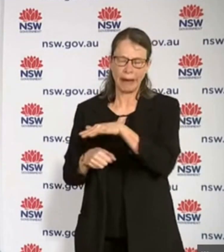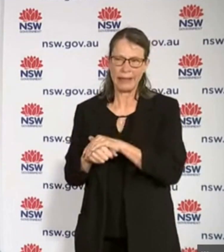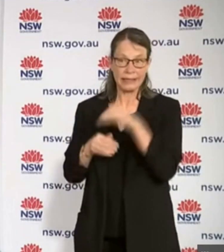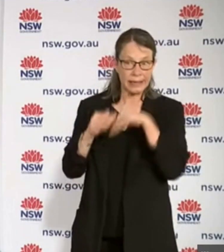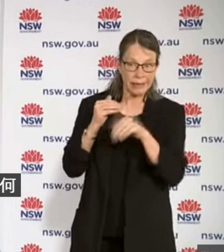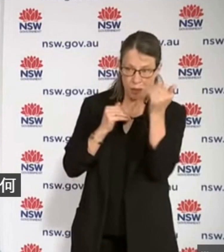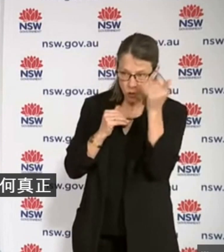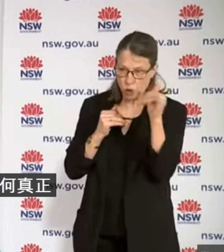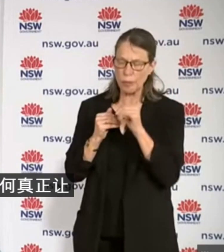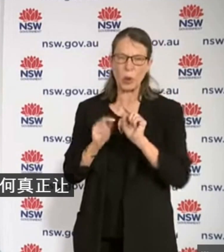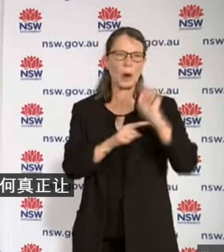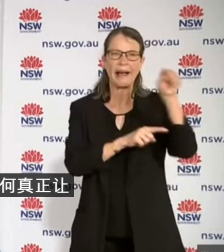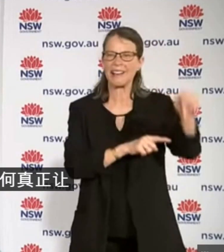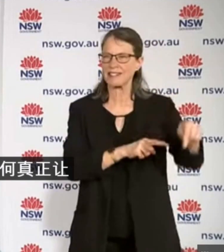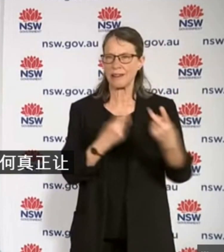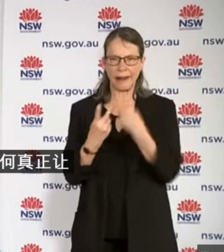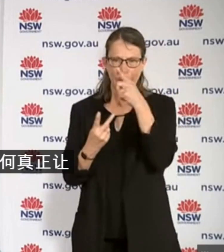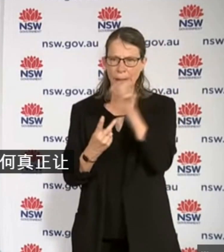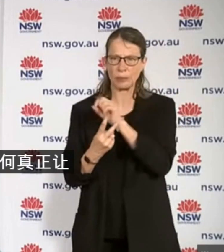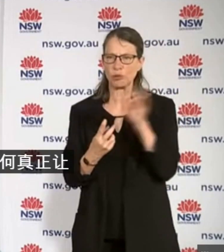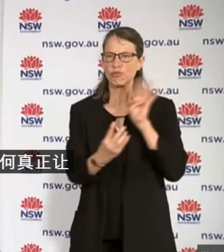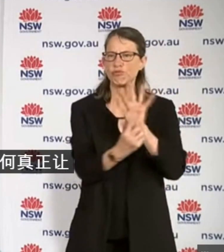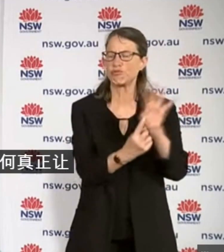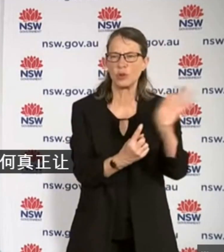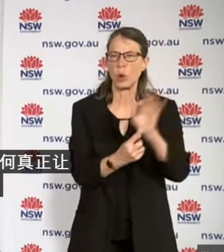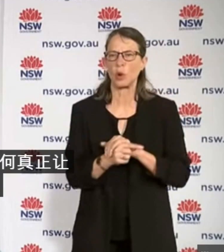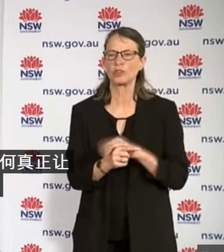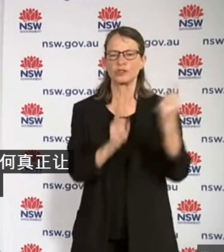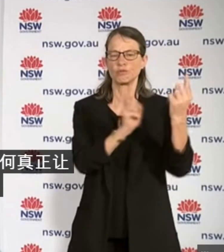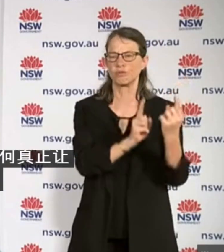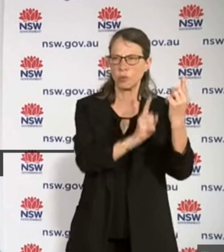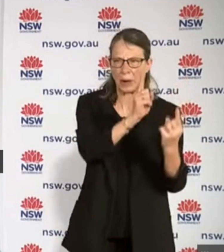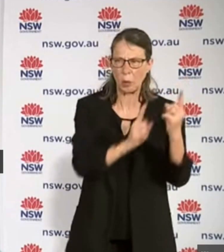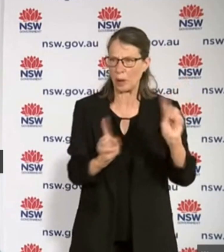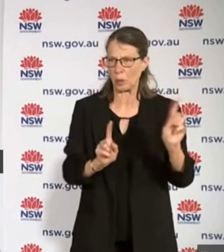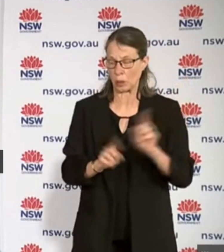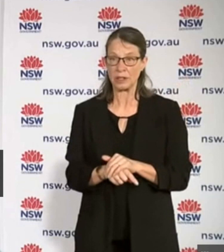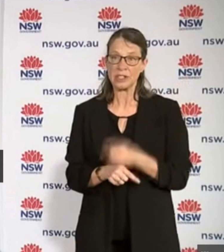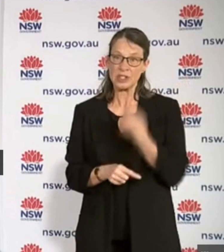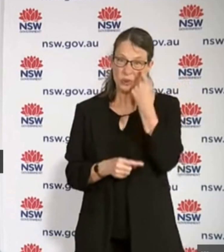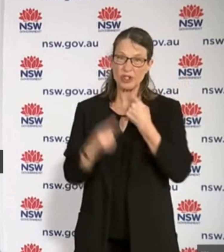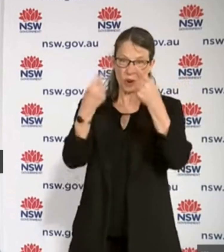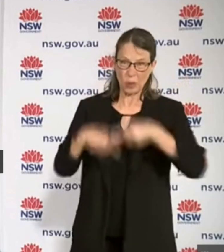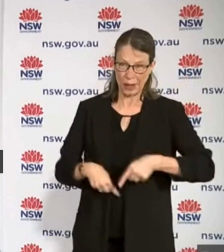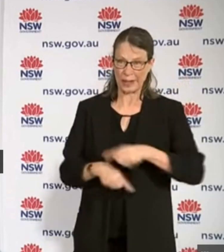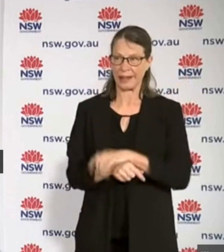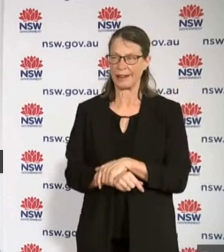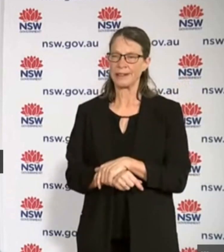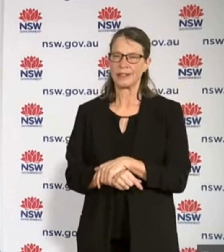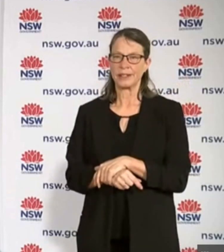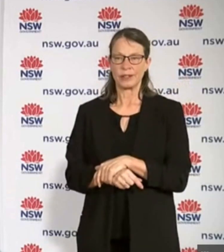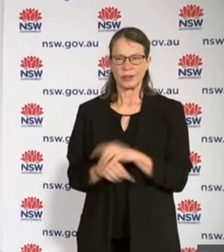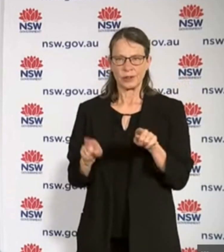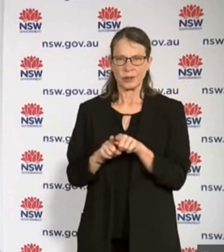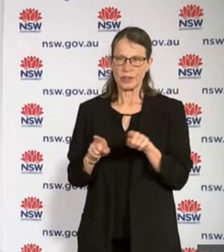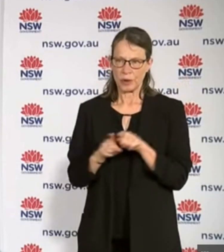and how we can actually get our aged care residents mobile and engaged We are looking through the issue of children, because as you know, there won't